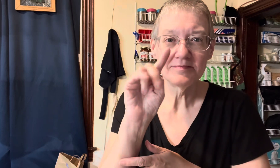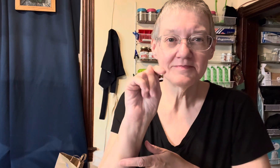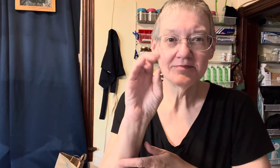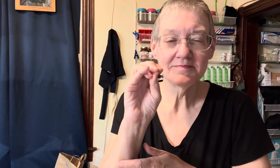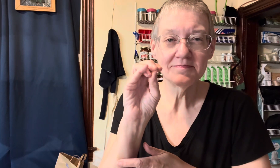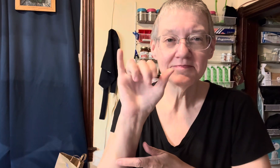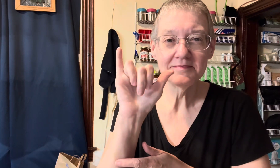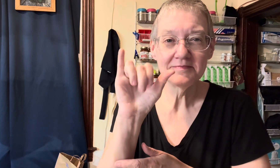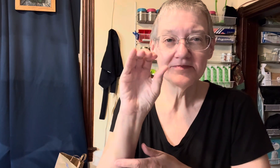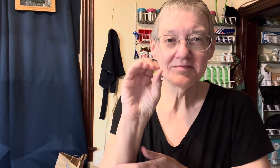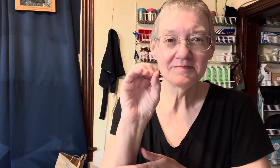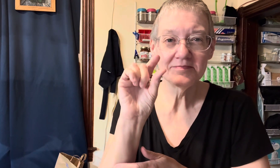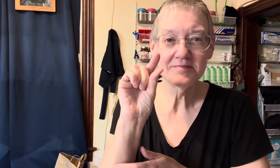Now you can buy keto yogurt.